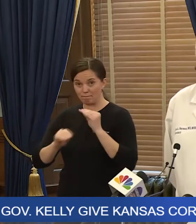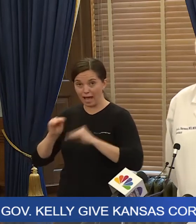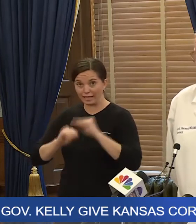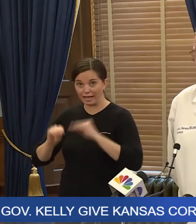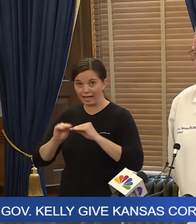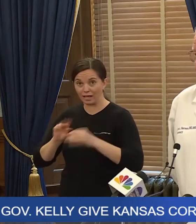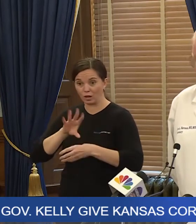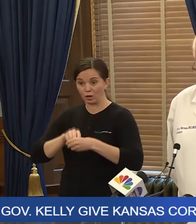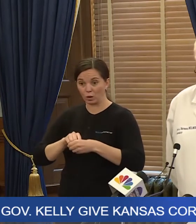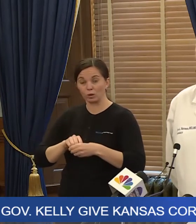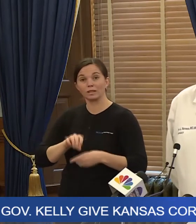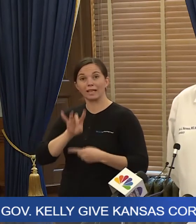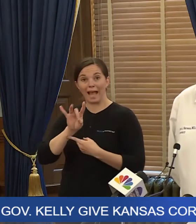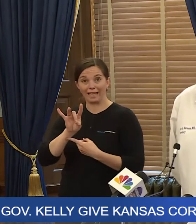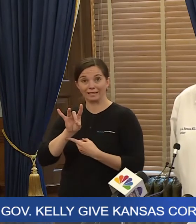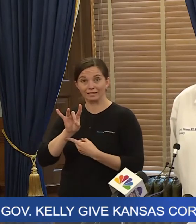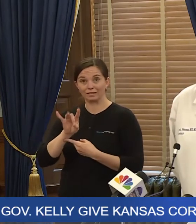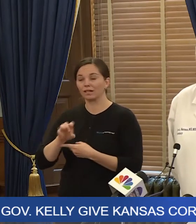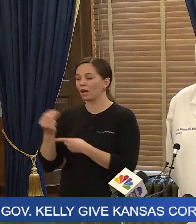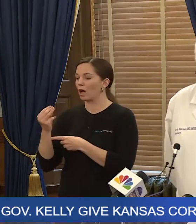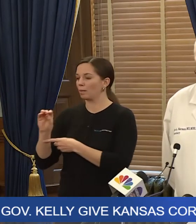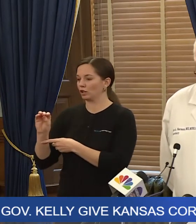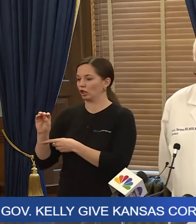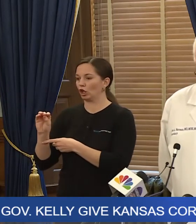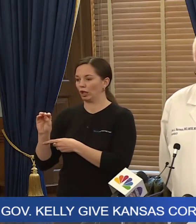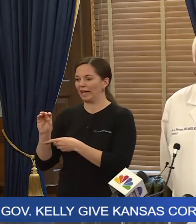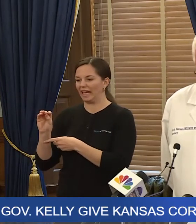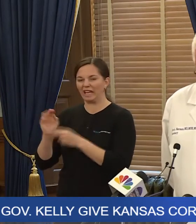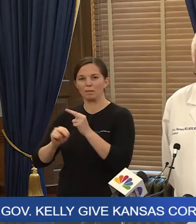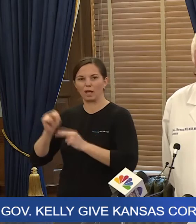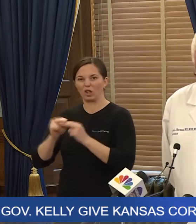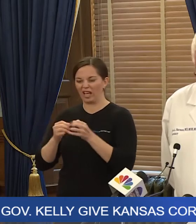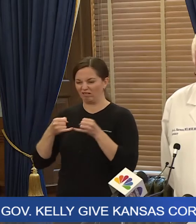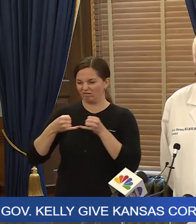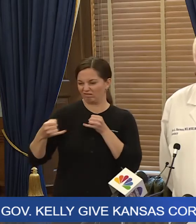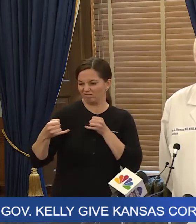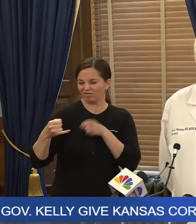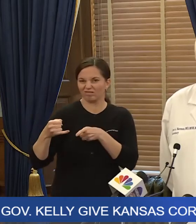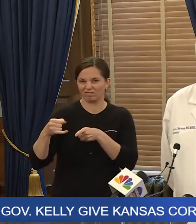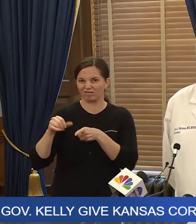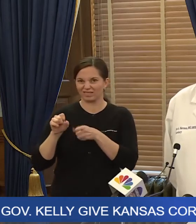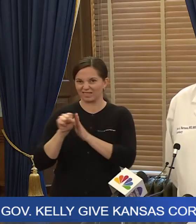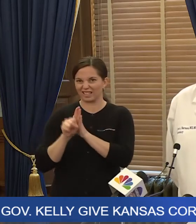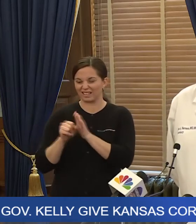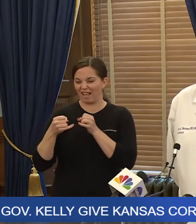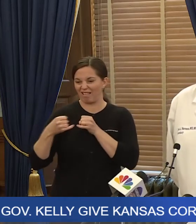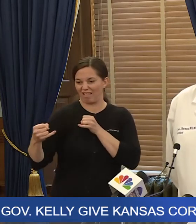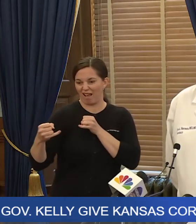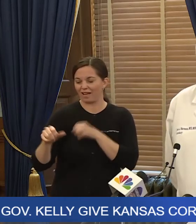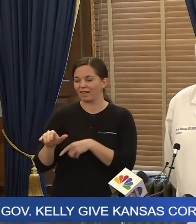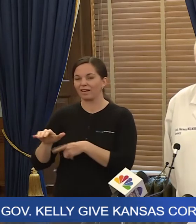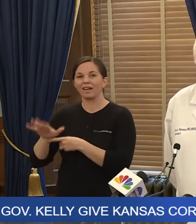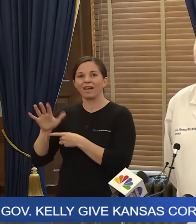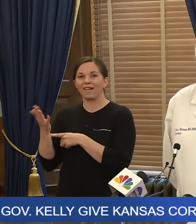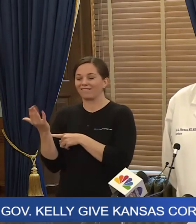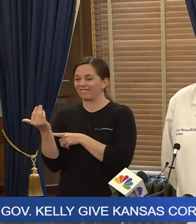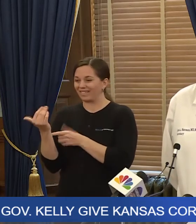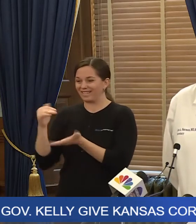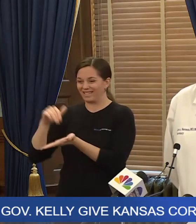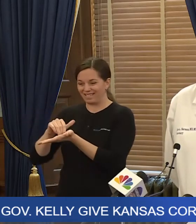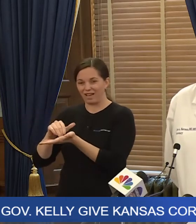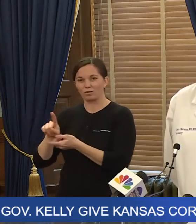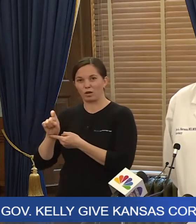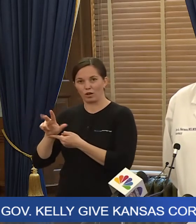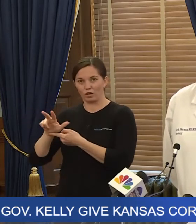1 Missouri plant that's close to the state line that is impacting Kansas residents as well. 1,536 cases and 4